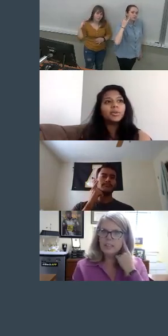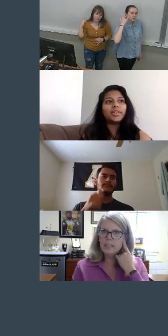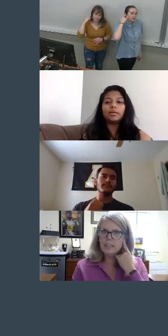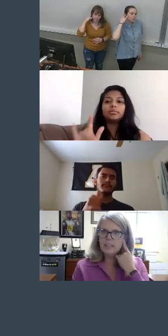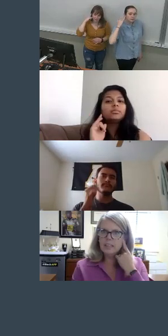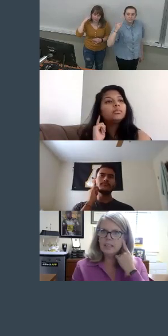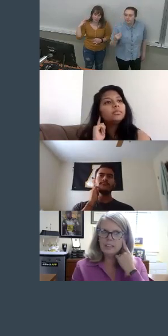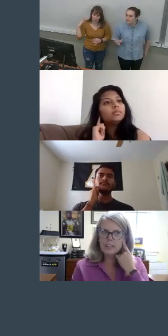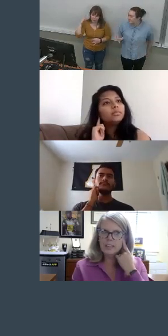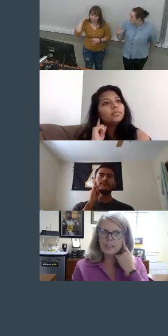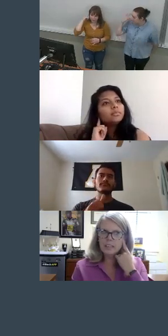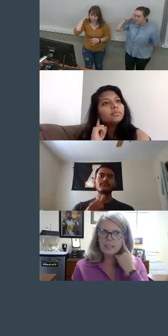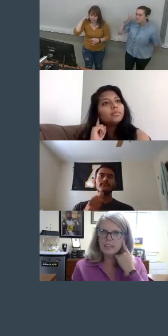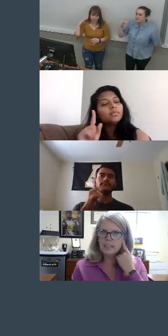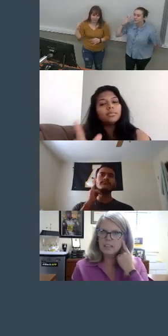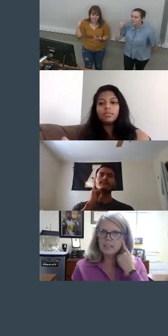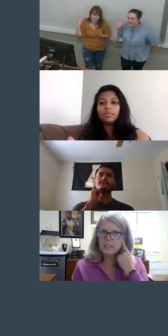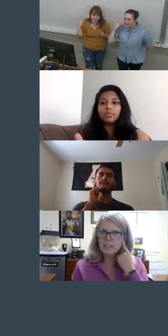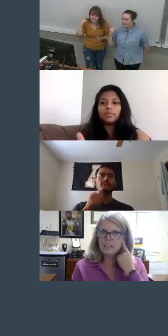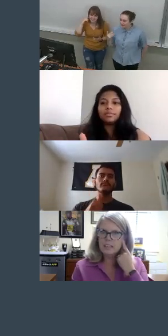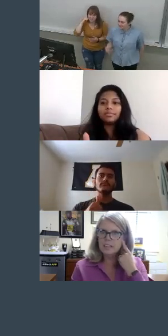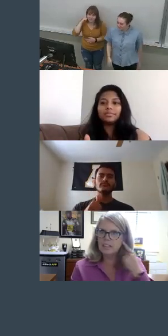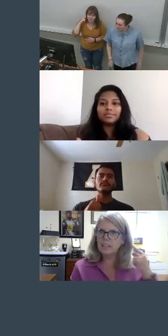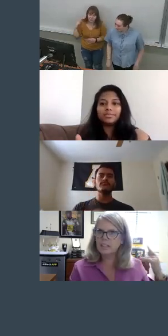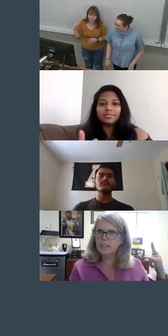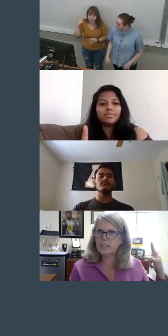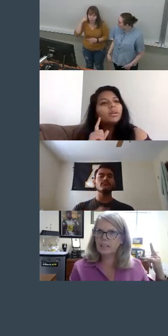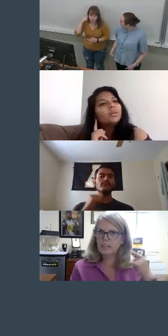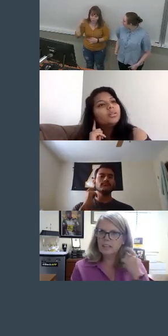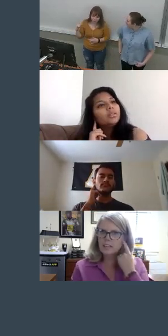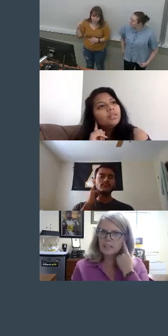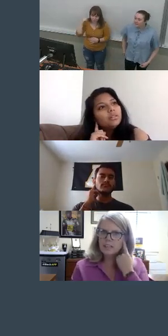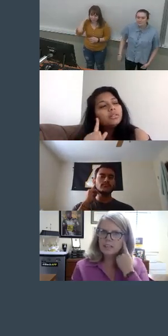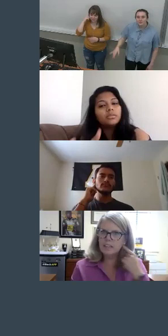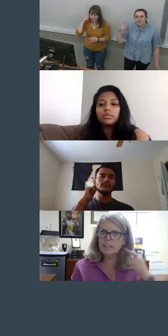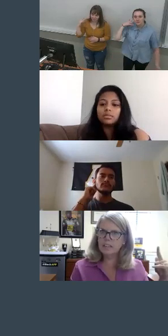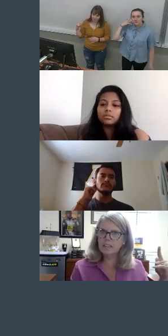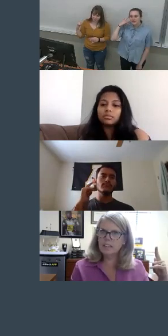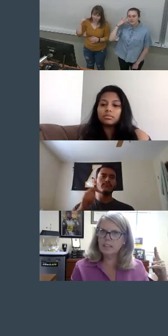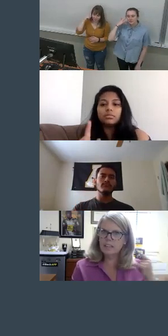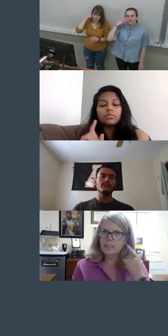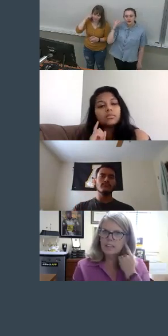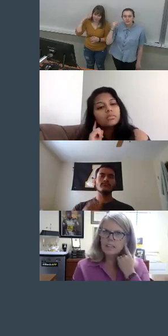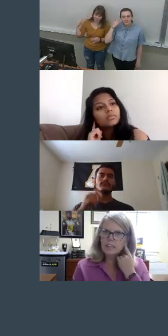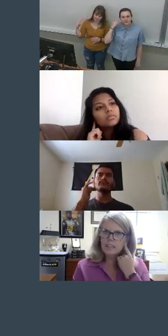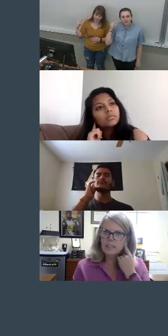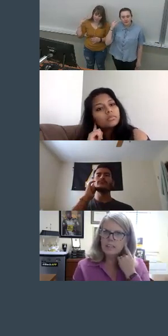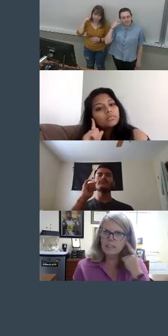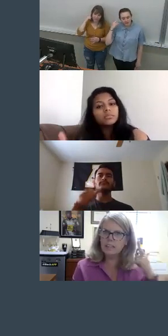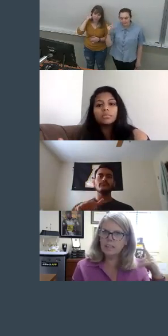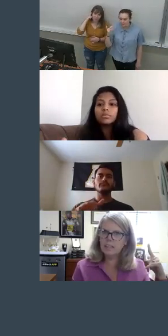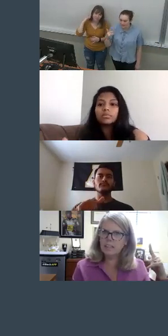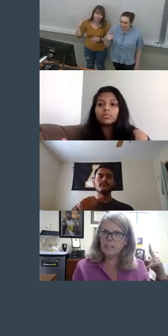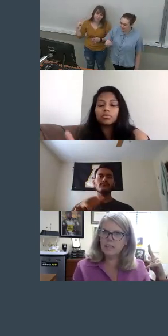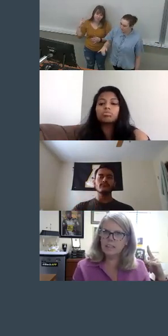very similar to the sign for gold. It's actually the same sign for gold. It's the same sign for gold for the gold rush. Yes. Little history for you. That's how the